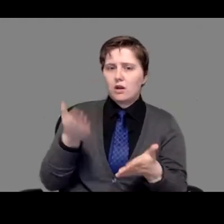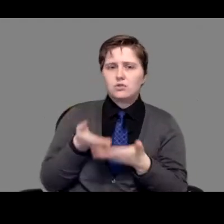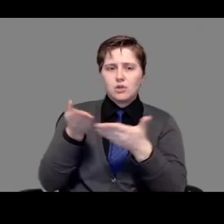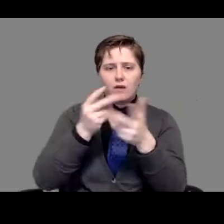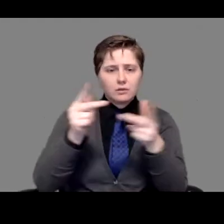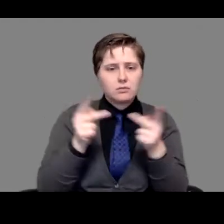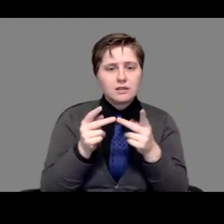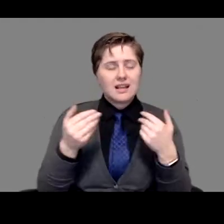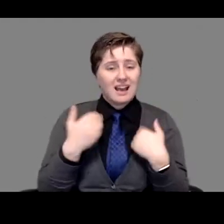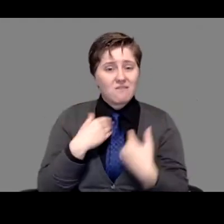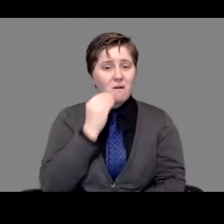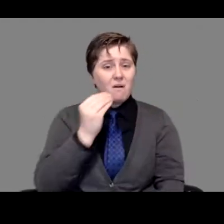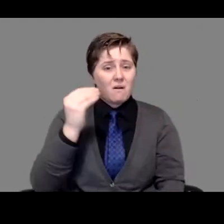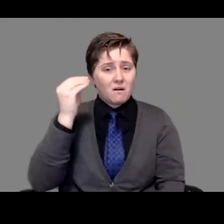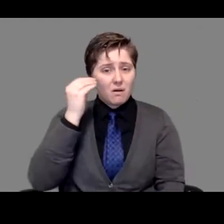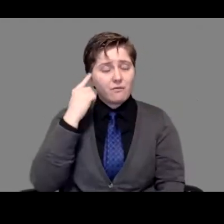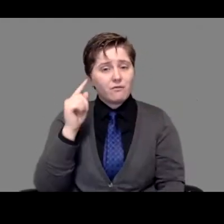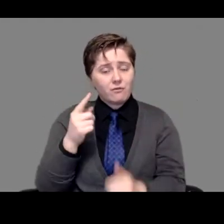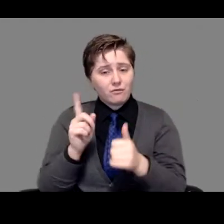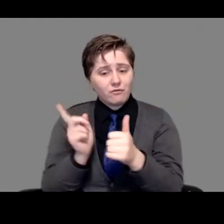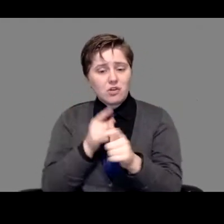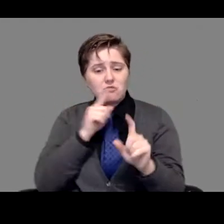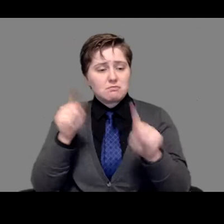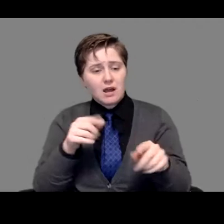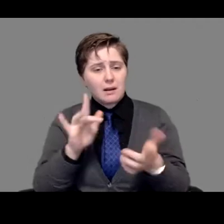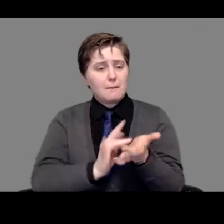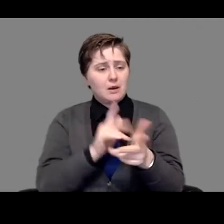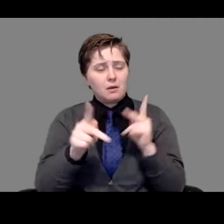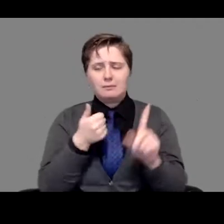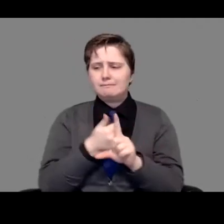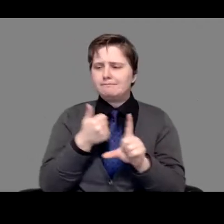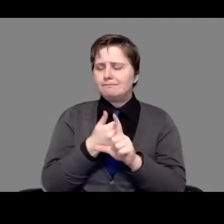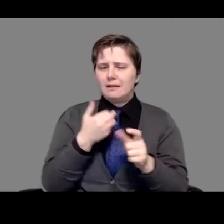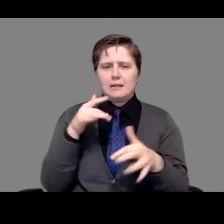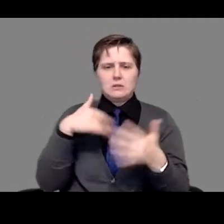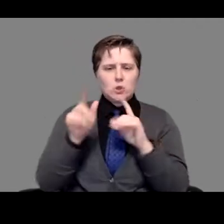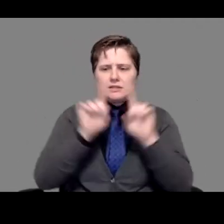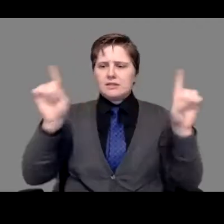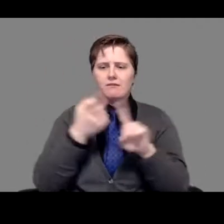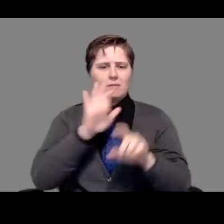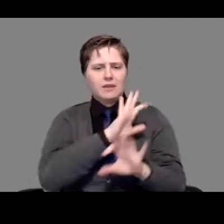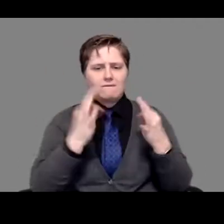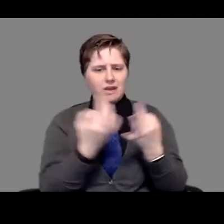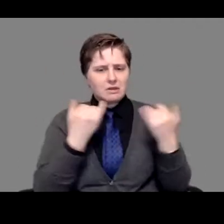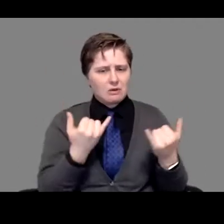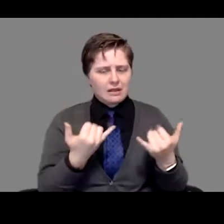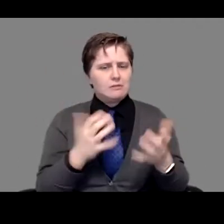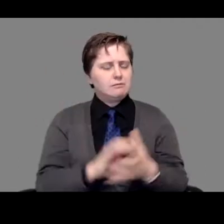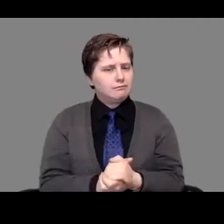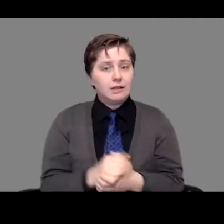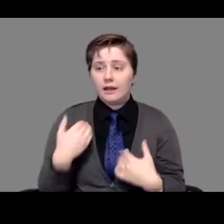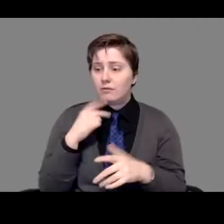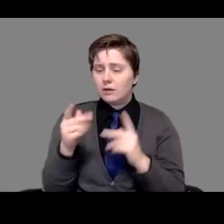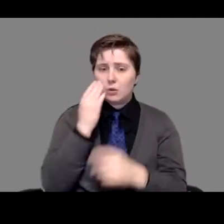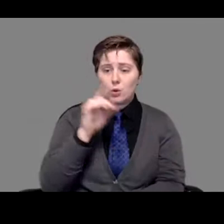actually have homes for first responders and medical personnel who might be social distancing from their families. You have people like